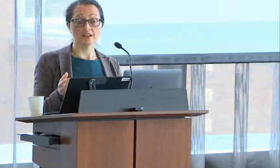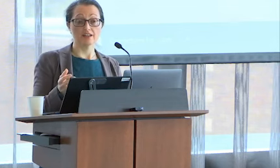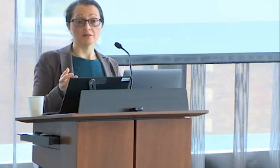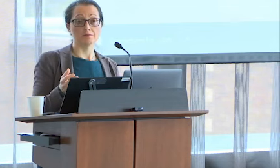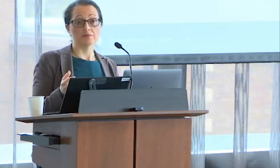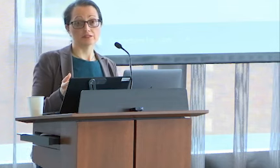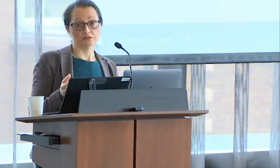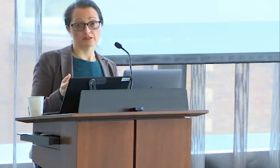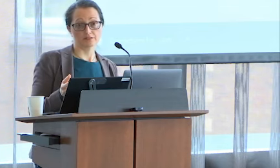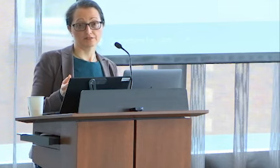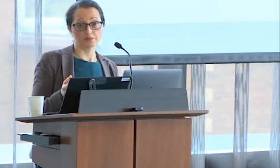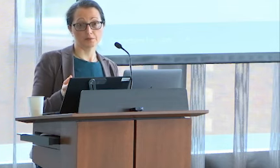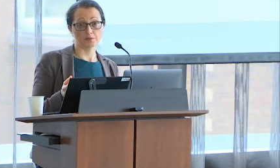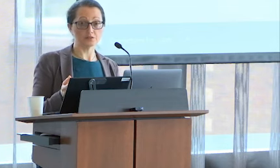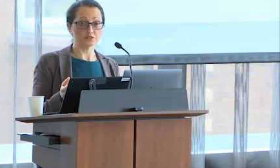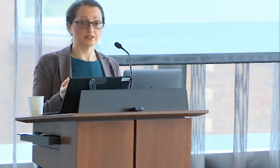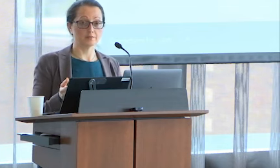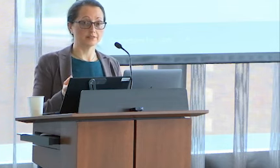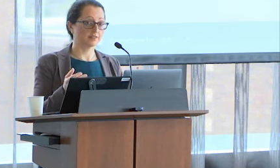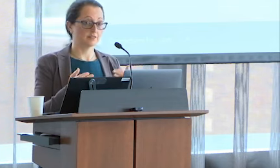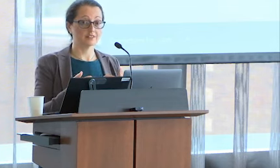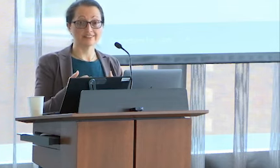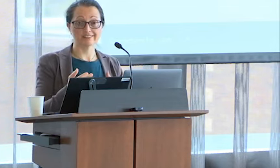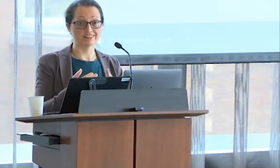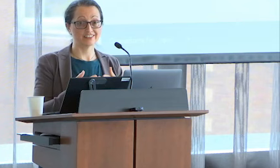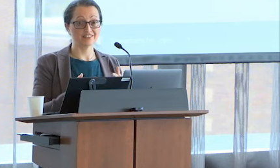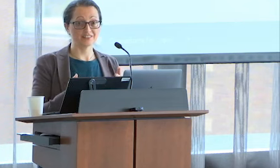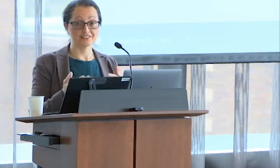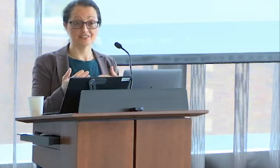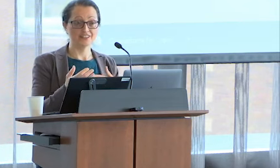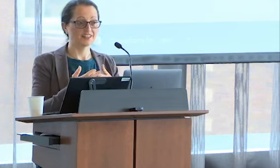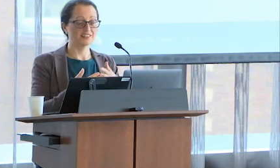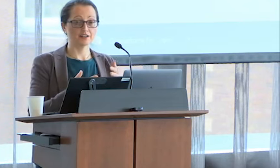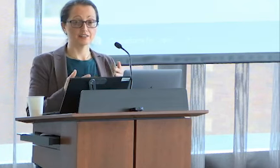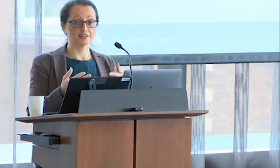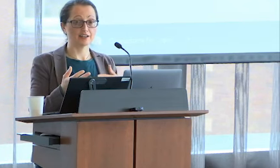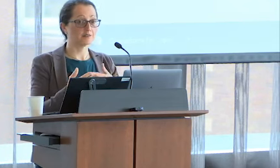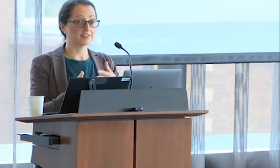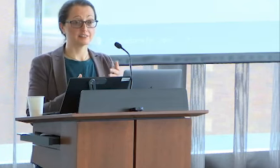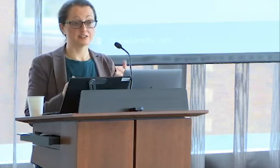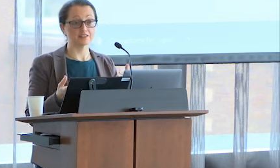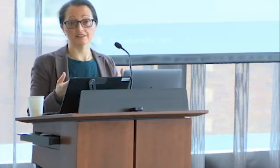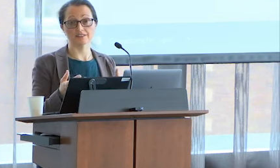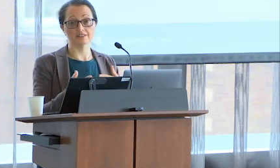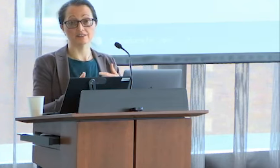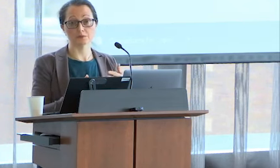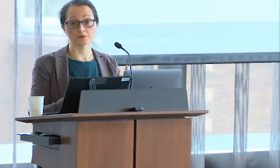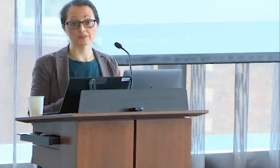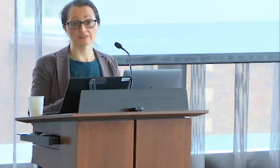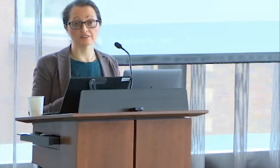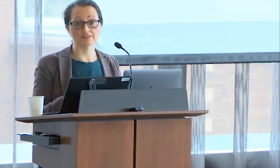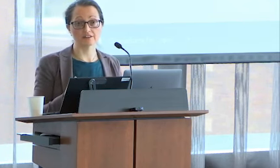have metrics for pollution, but they don't necessarily know, you know, are the sidewalks adjacent to